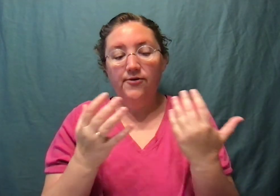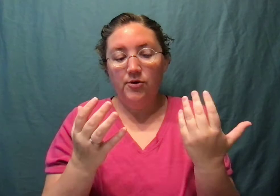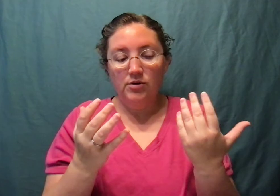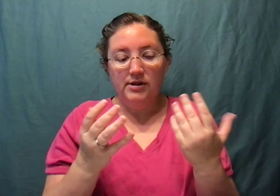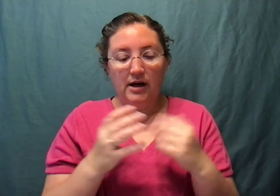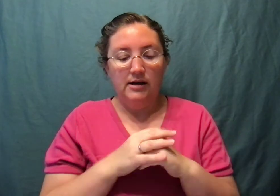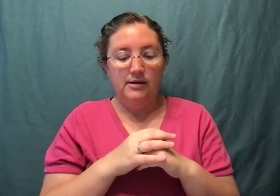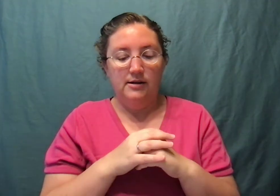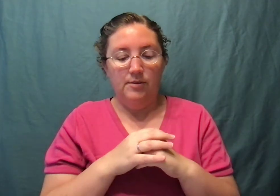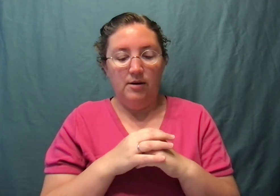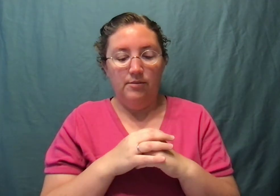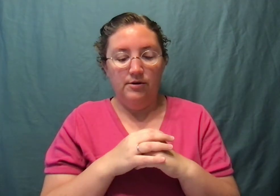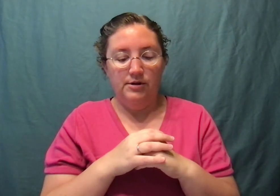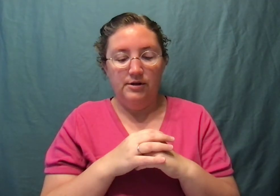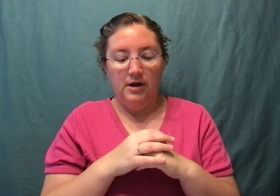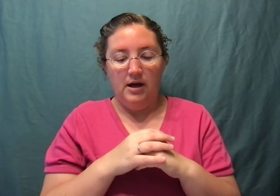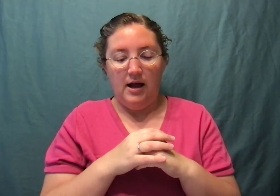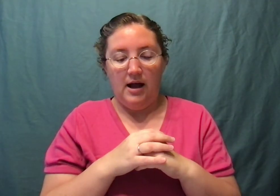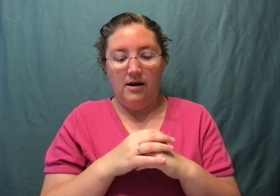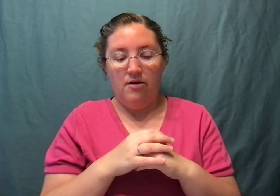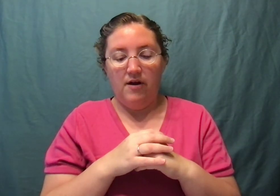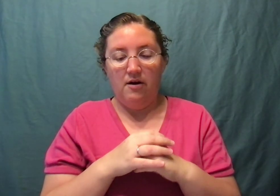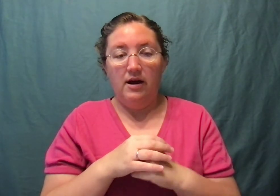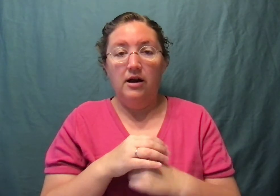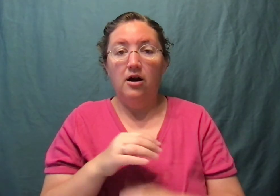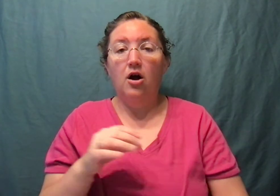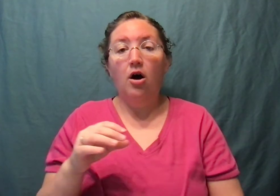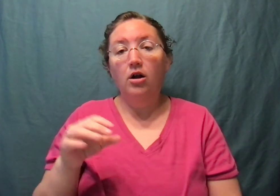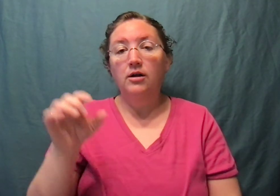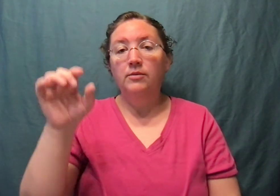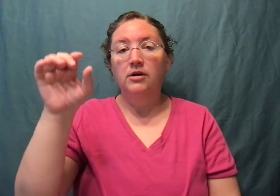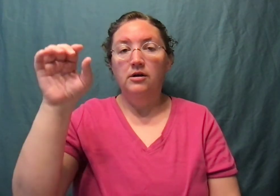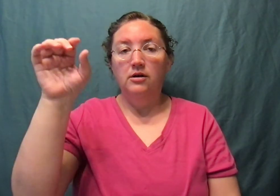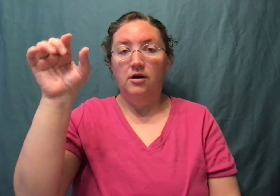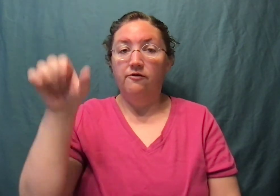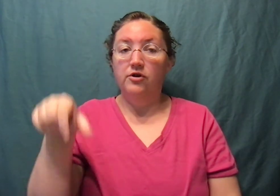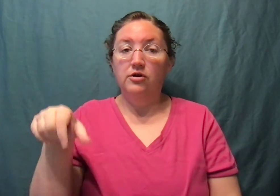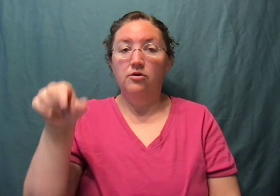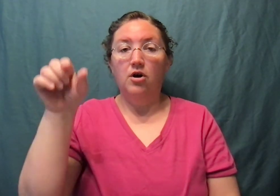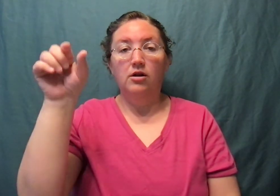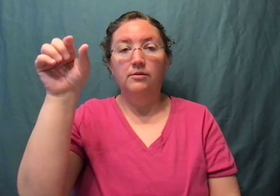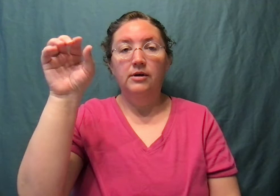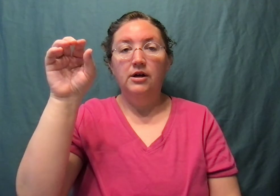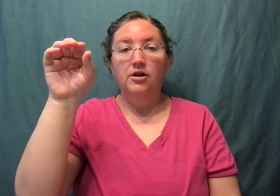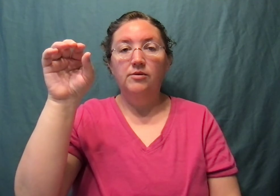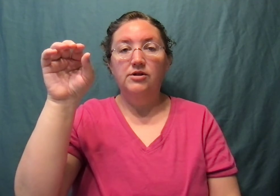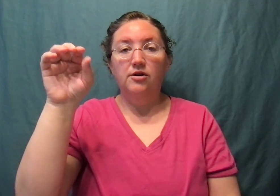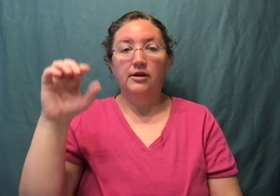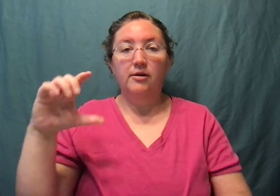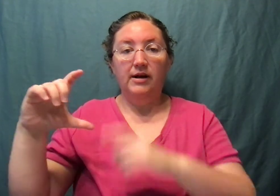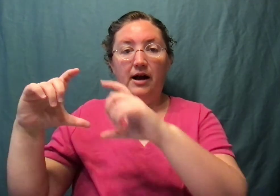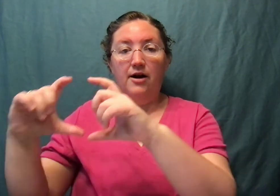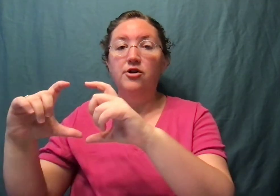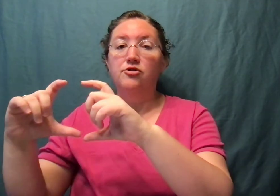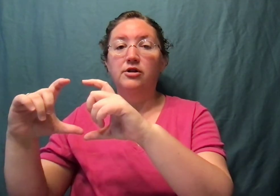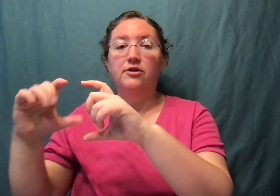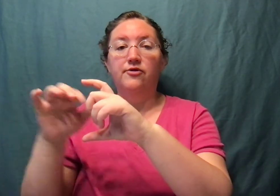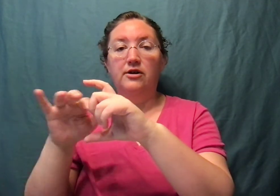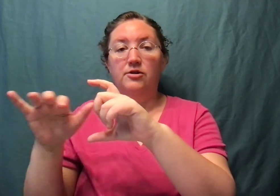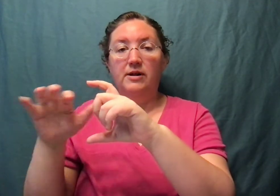were signing some numbers and they're in a column, a vertical column, you would start a little bit higher. Usually your finger spelling